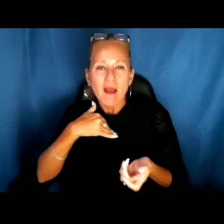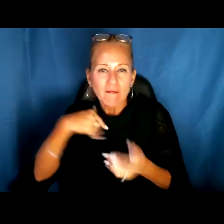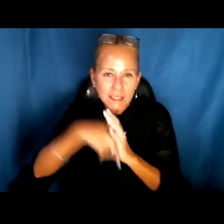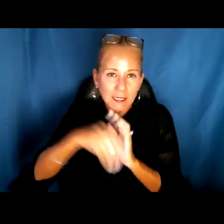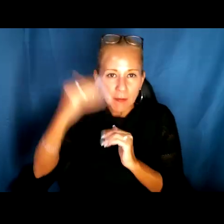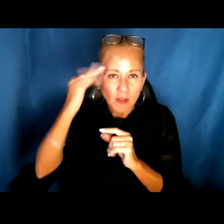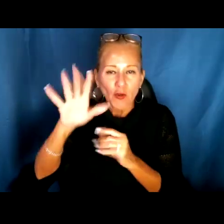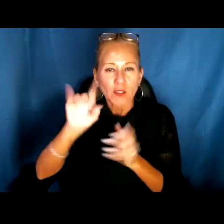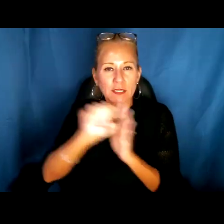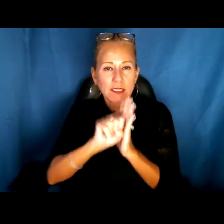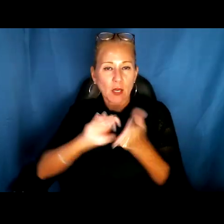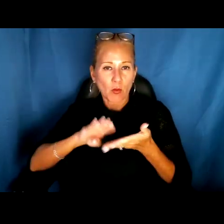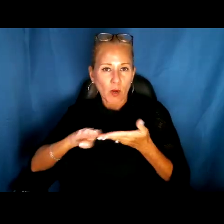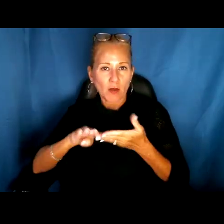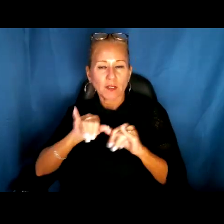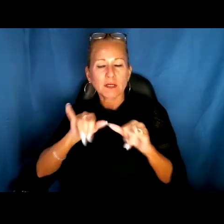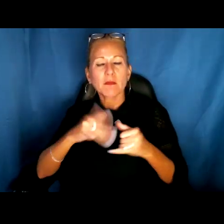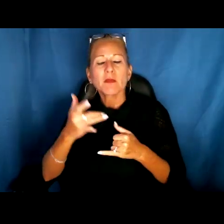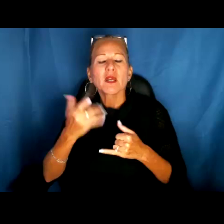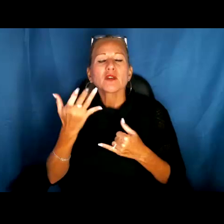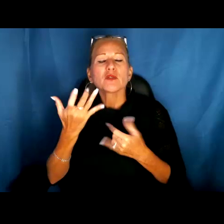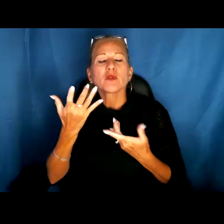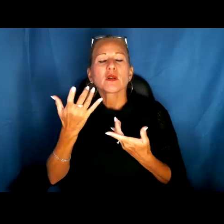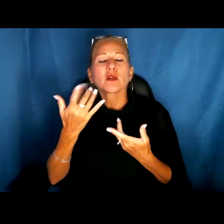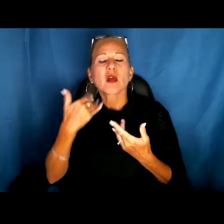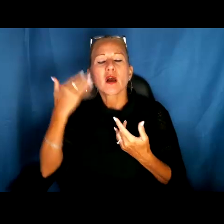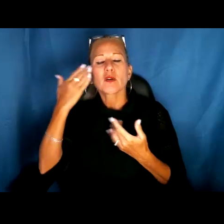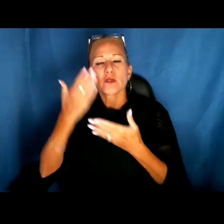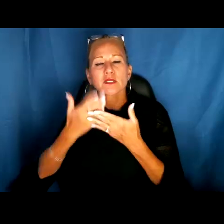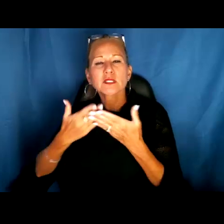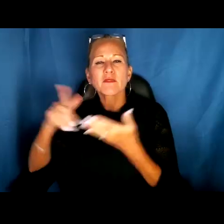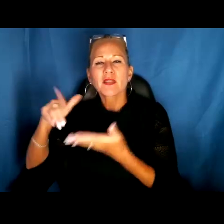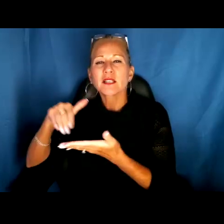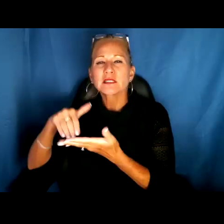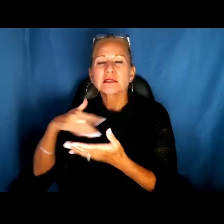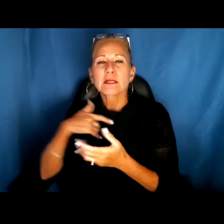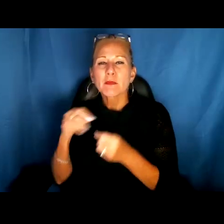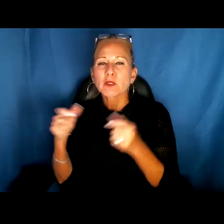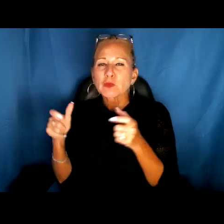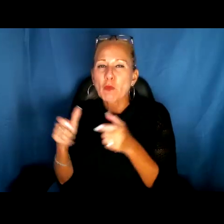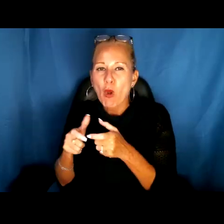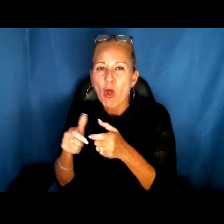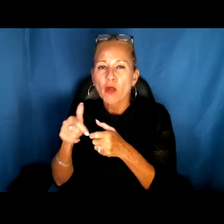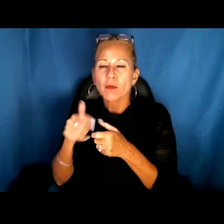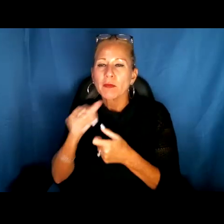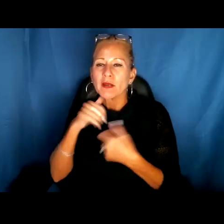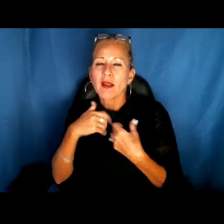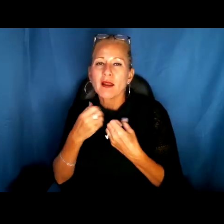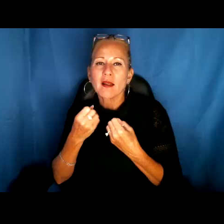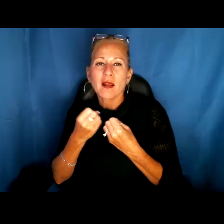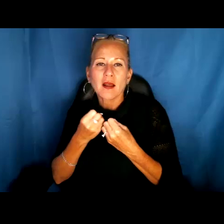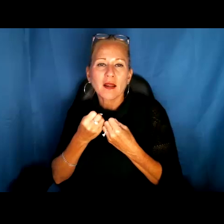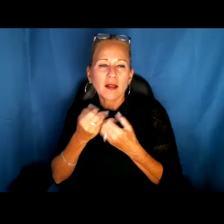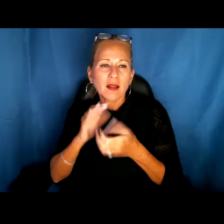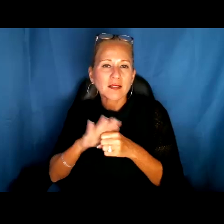you want to even go beyond that. And I realize some of our centers are small and you do not have a lot of people power,